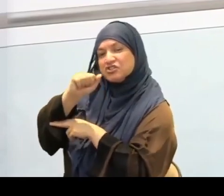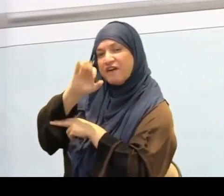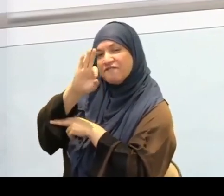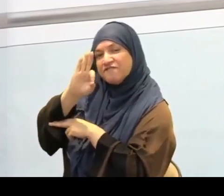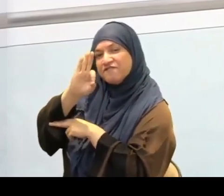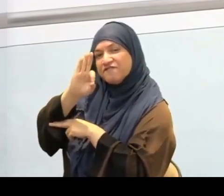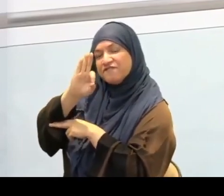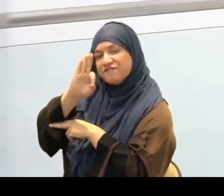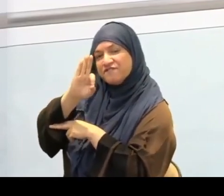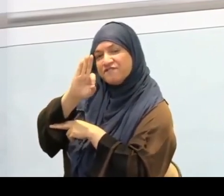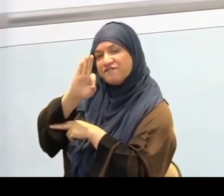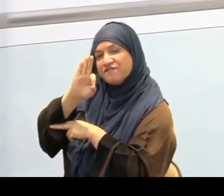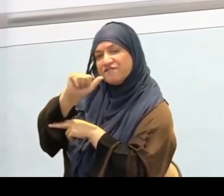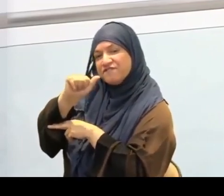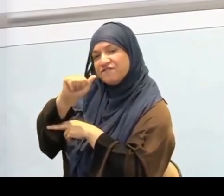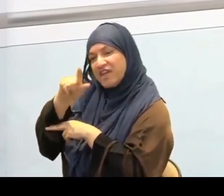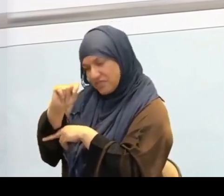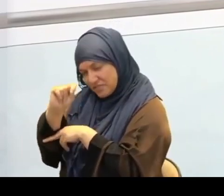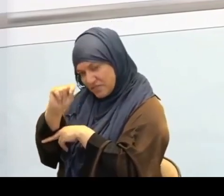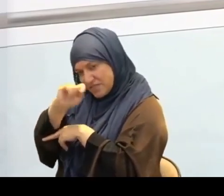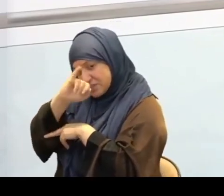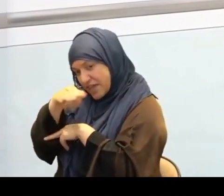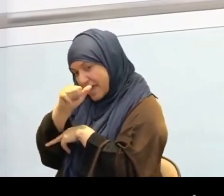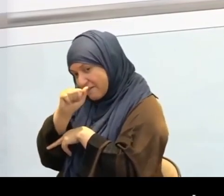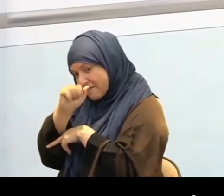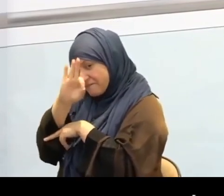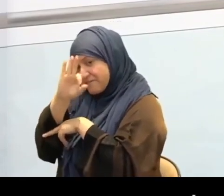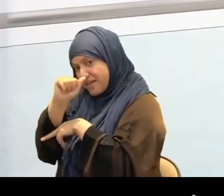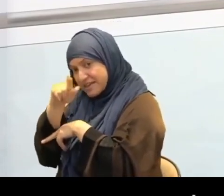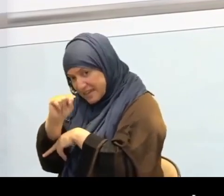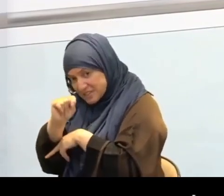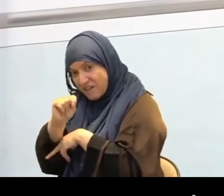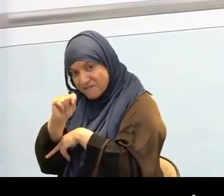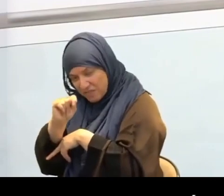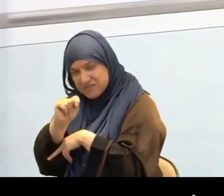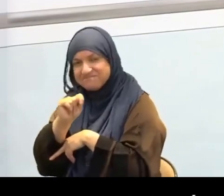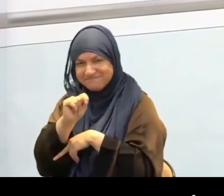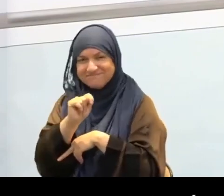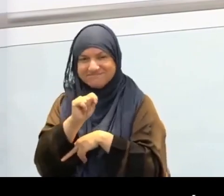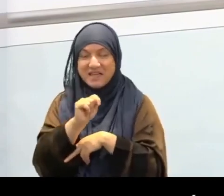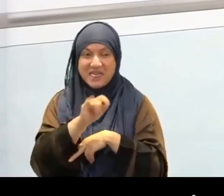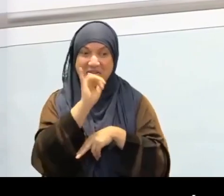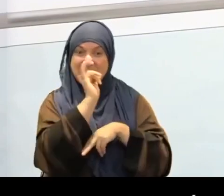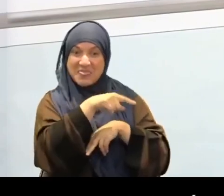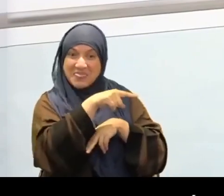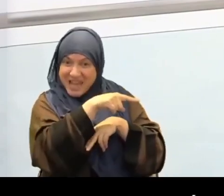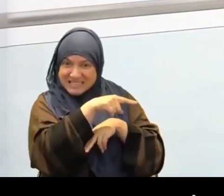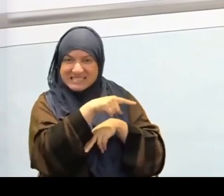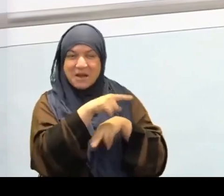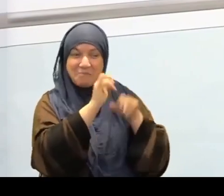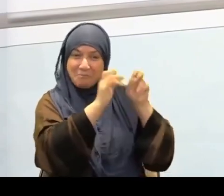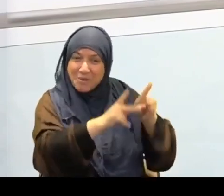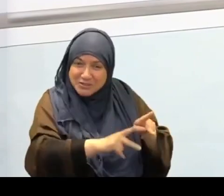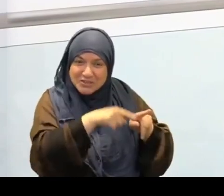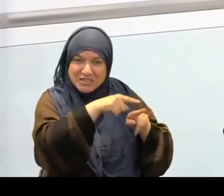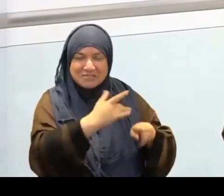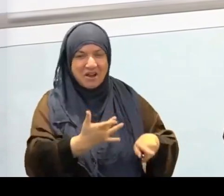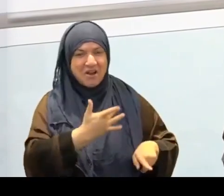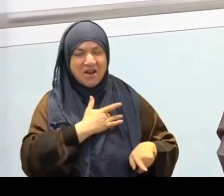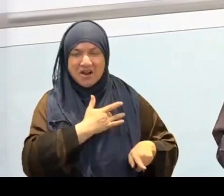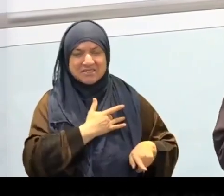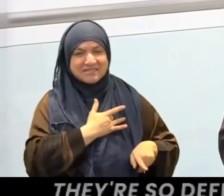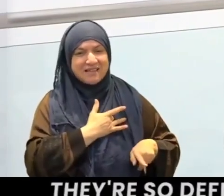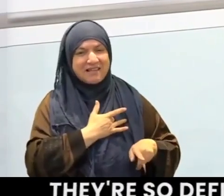li maw'idha wa la yakhsha'u li tadhkira, that a person's heart becomes so shut off that even when